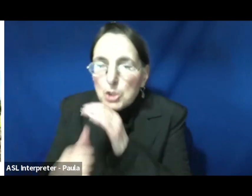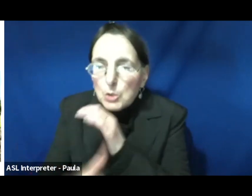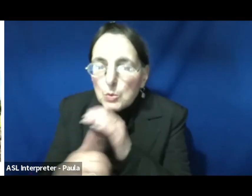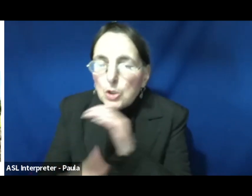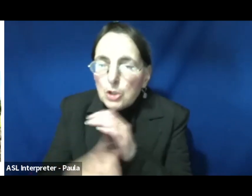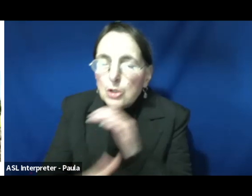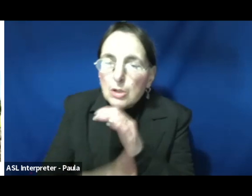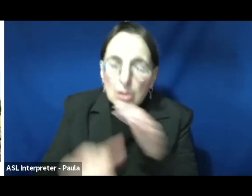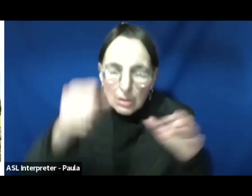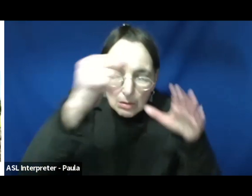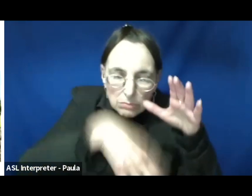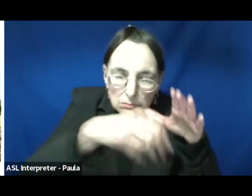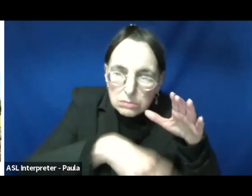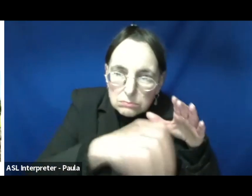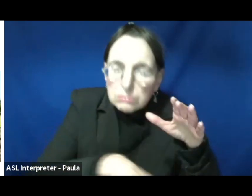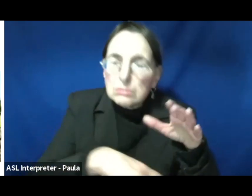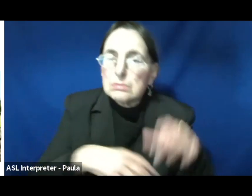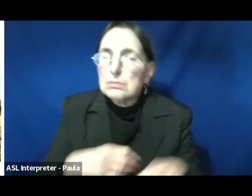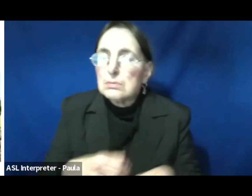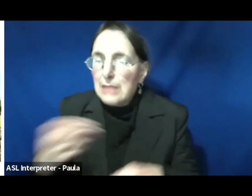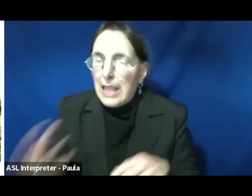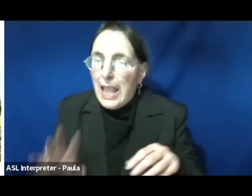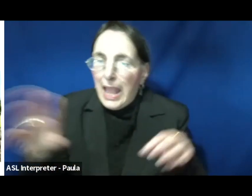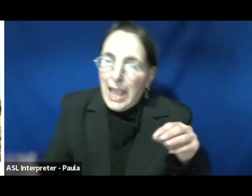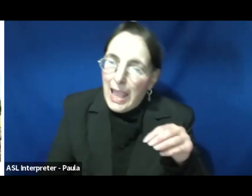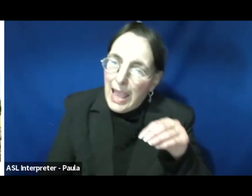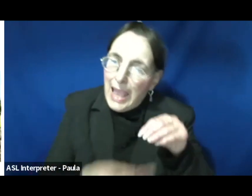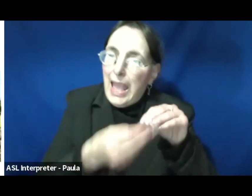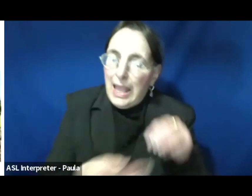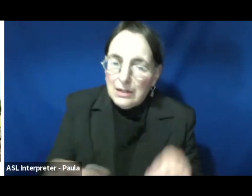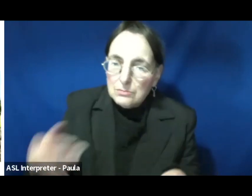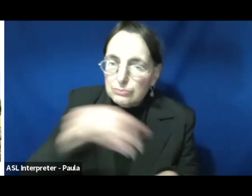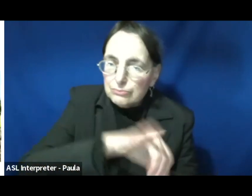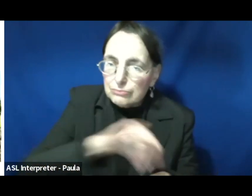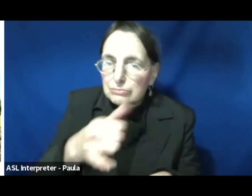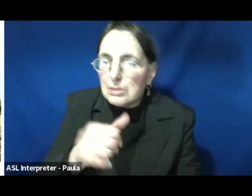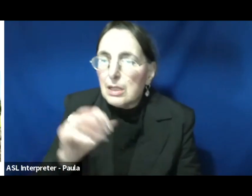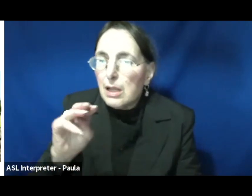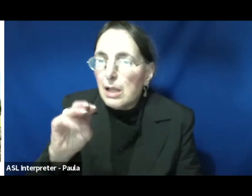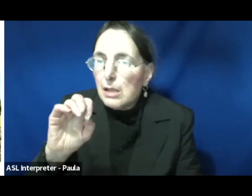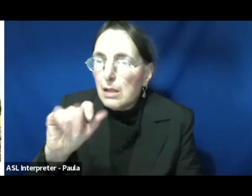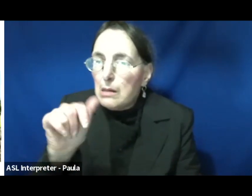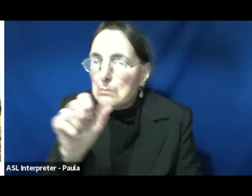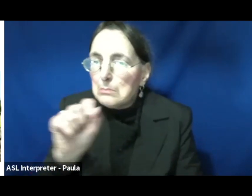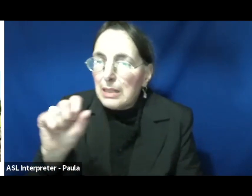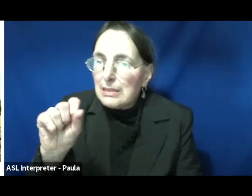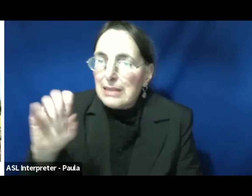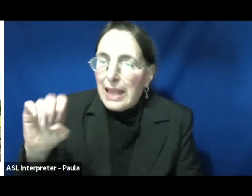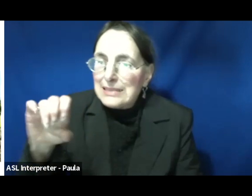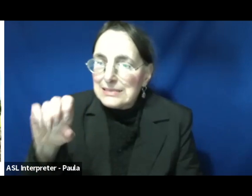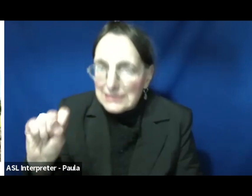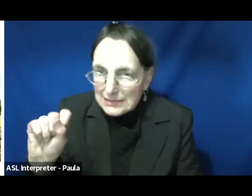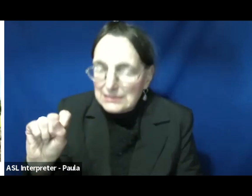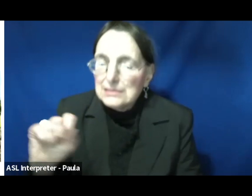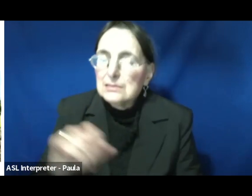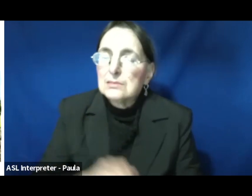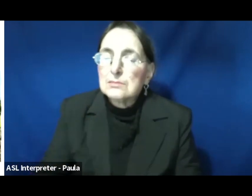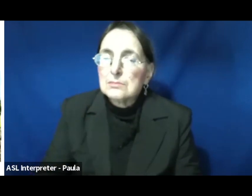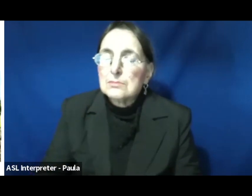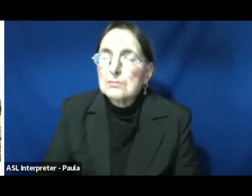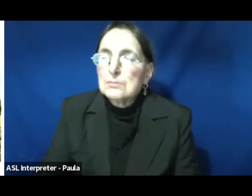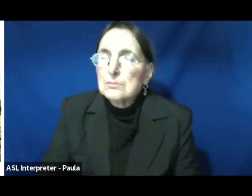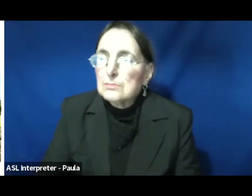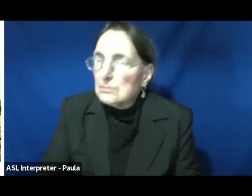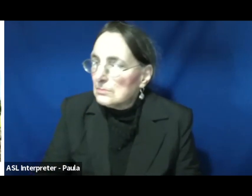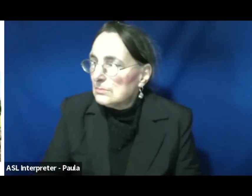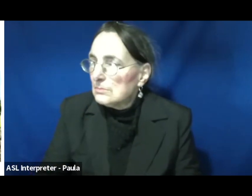fast track the process. We're adding molasses to it. And that is fertilizer, cheap fertilizer now that we're giving them free. And the crops that you saw earlier, those